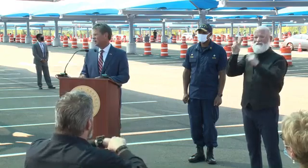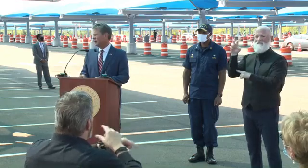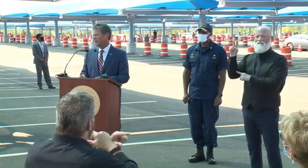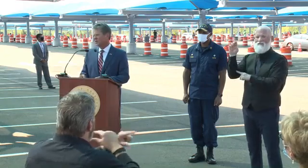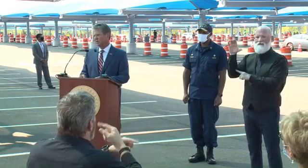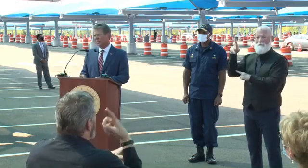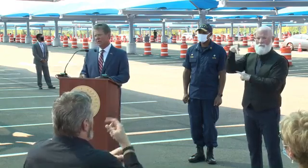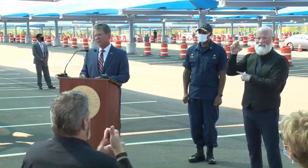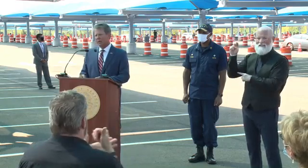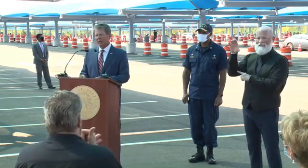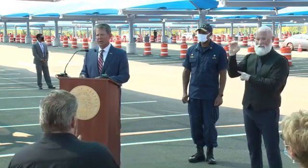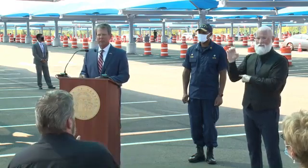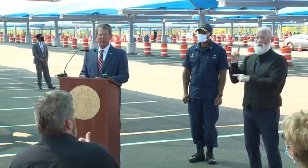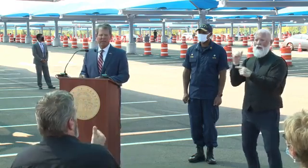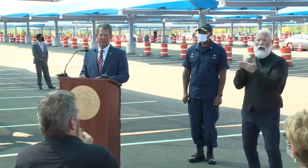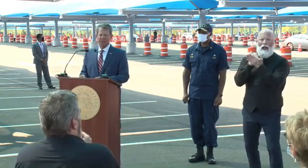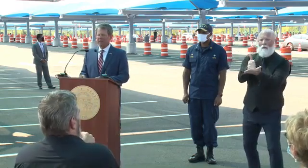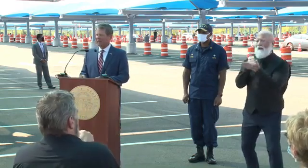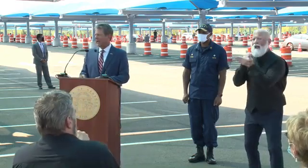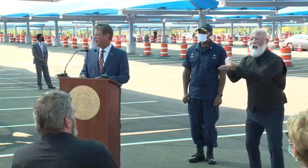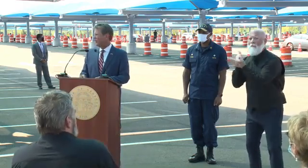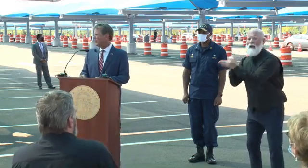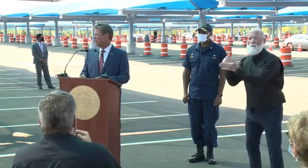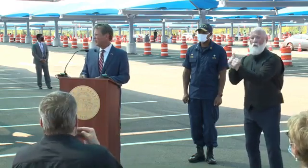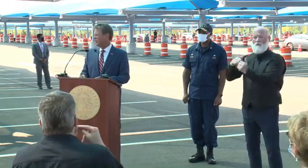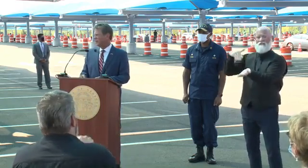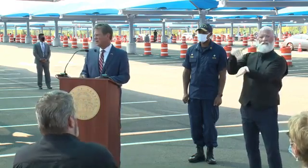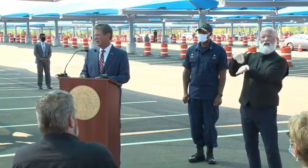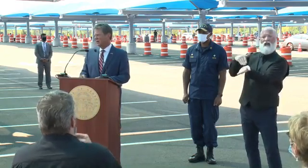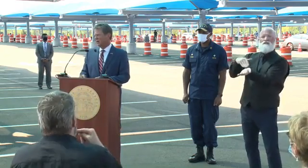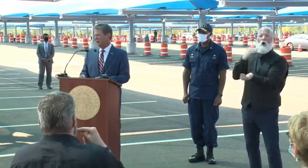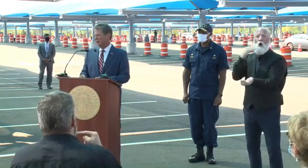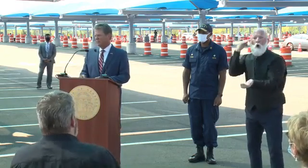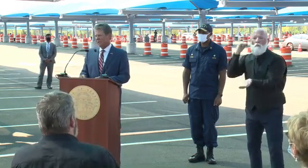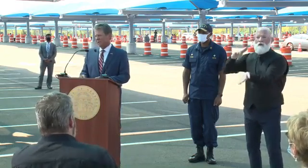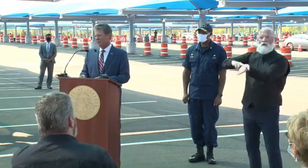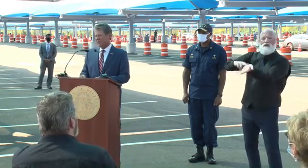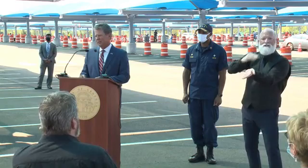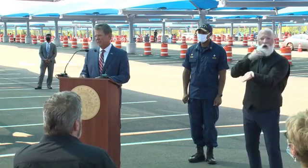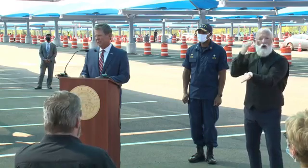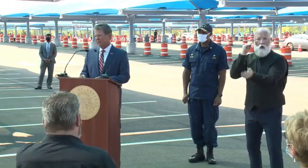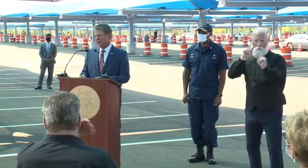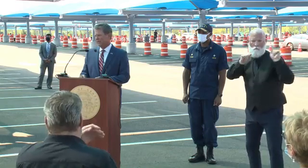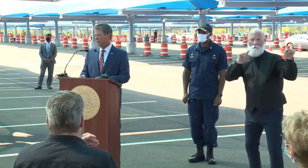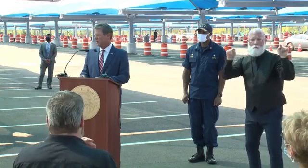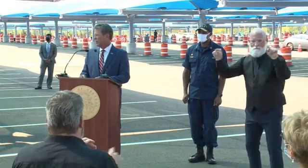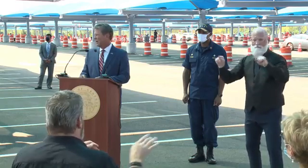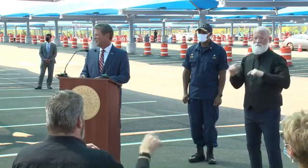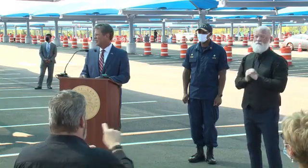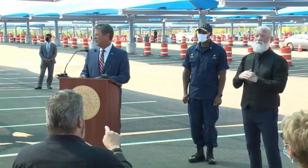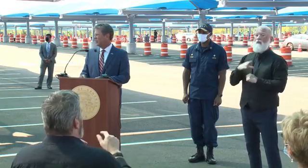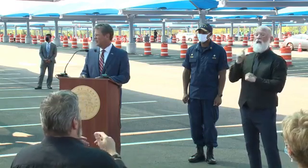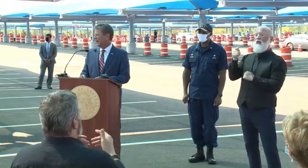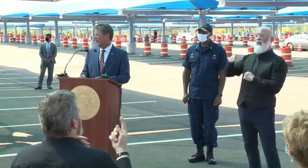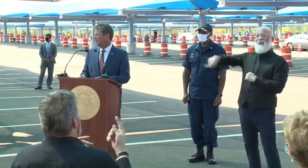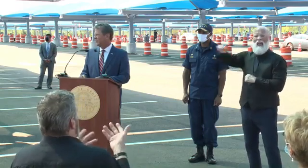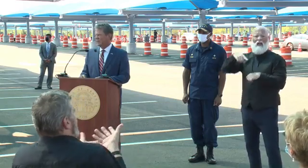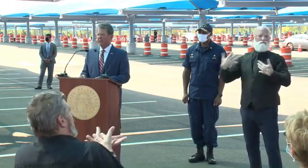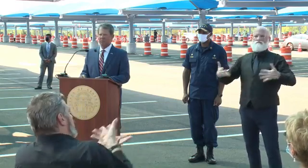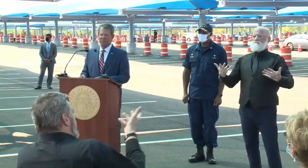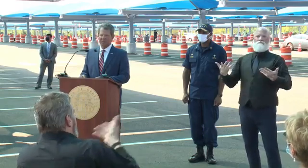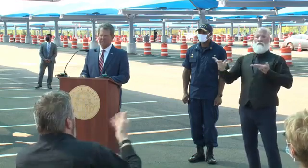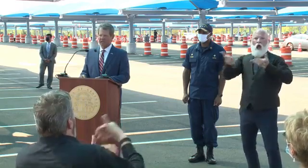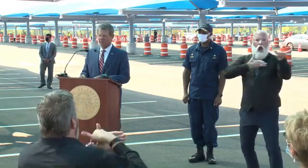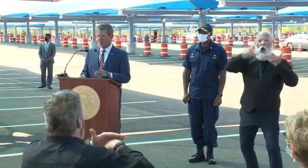care facilities and other things that they've had on their mission. The amount of communication that we've had